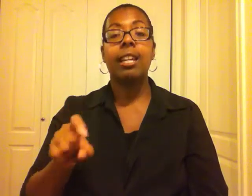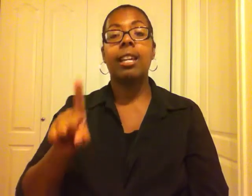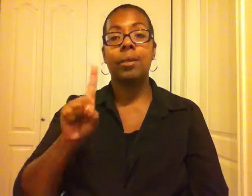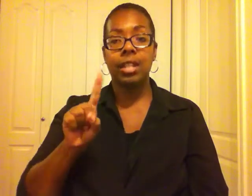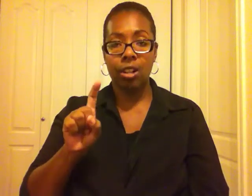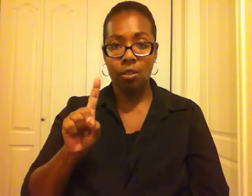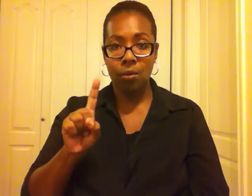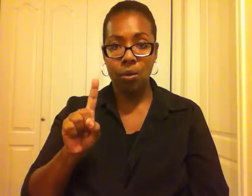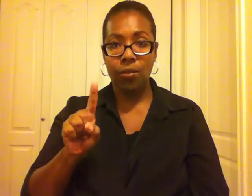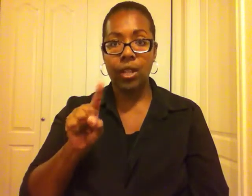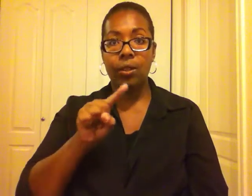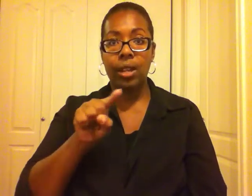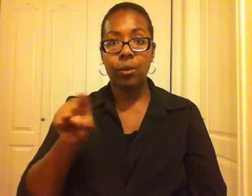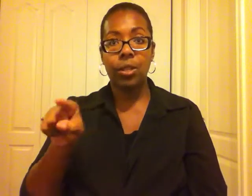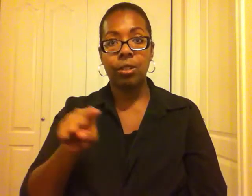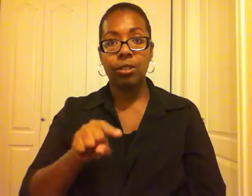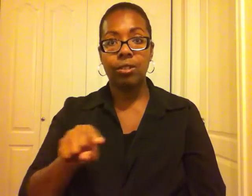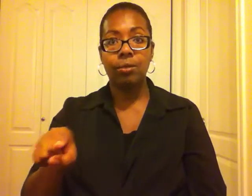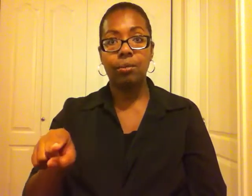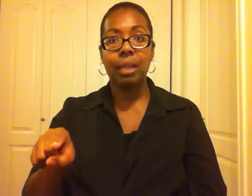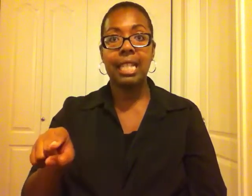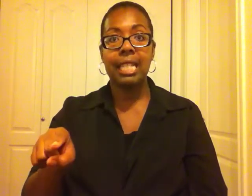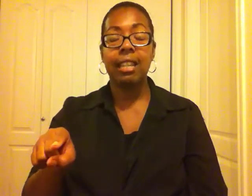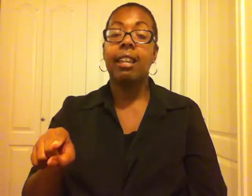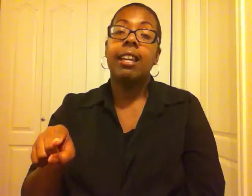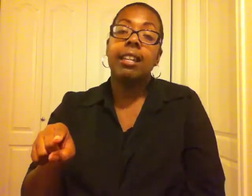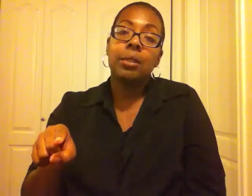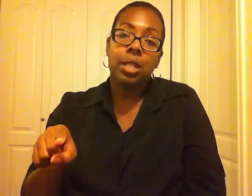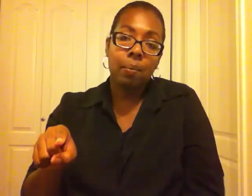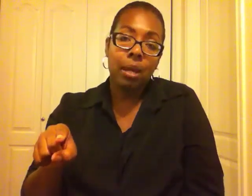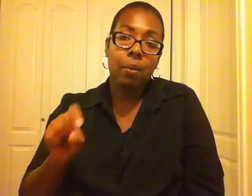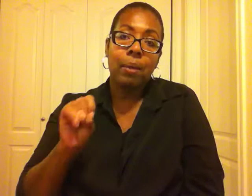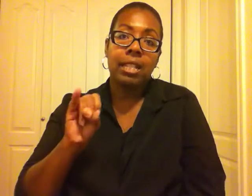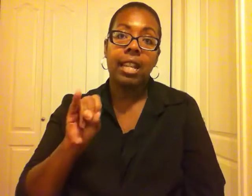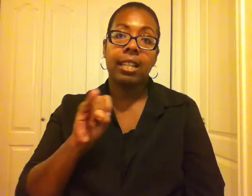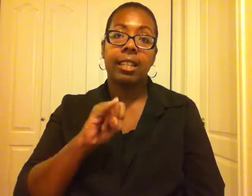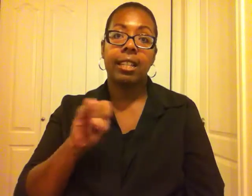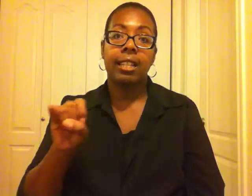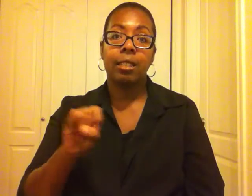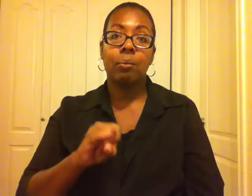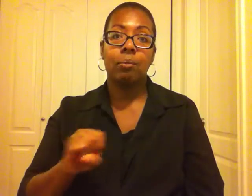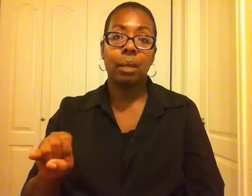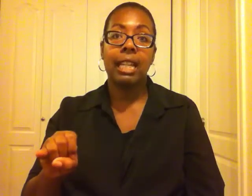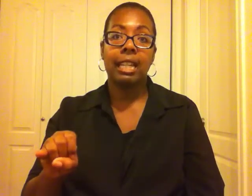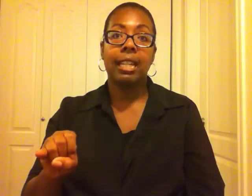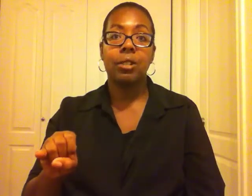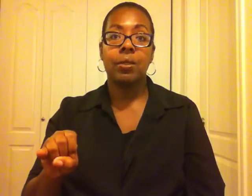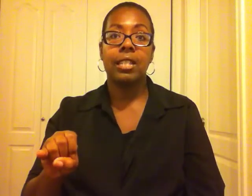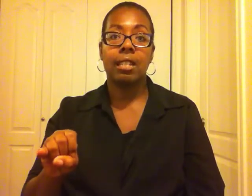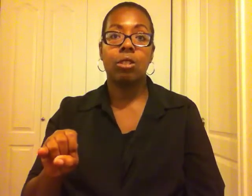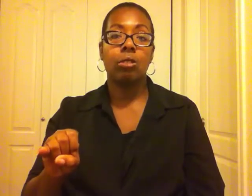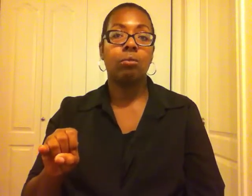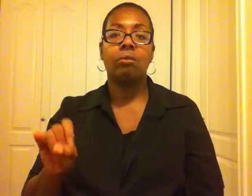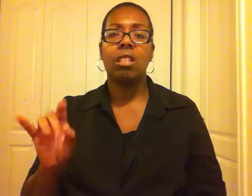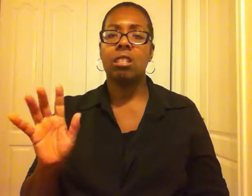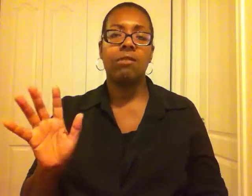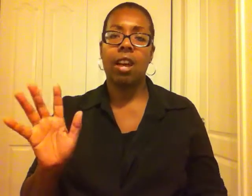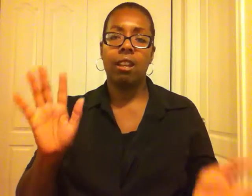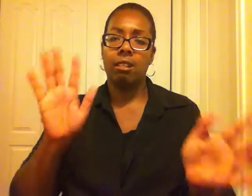and we take our forefinger and we make a Z. Now some people may take a pinky and do the Z too. That's fine.